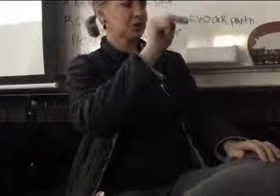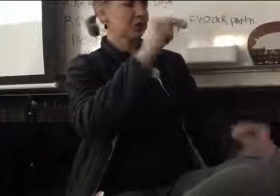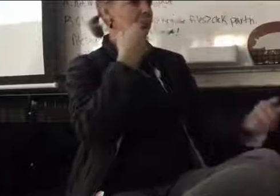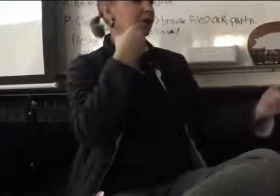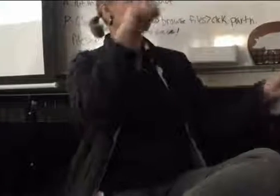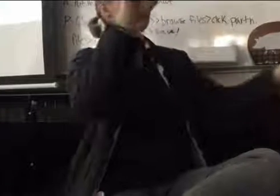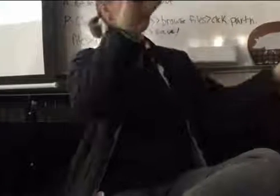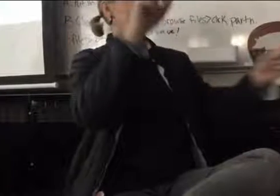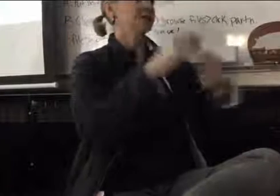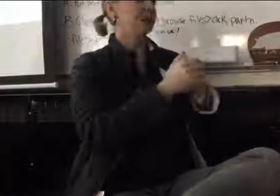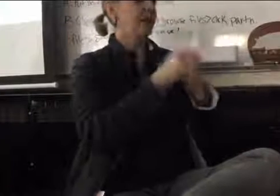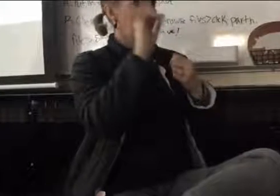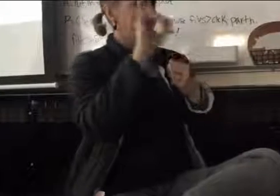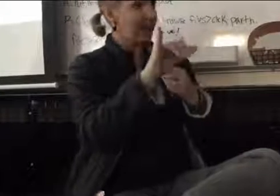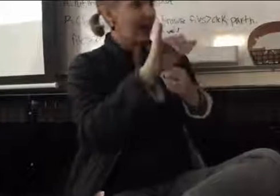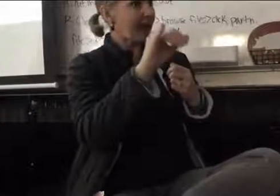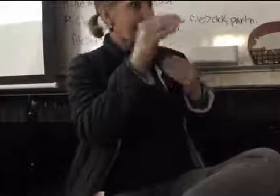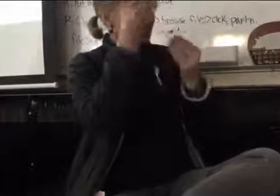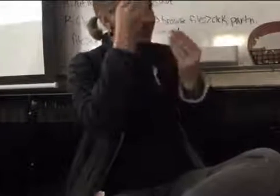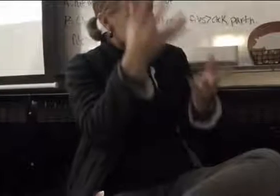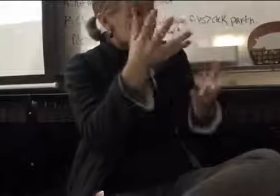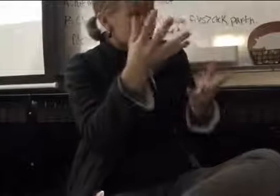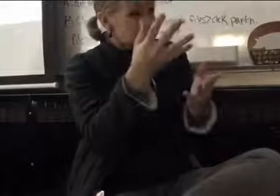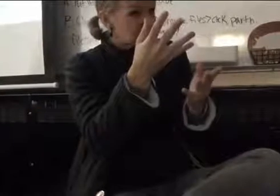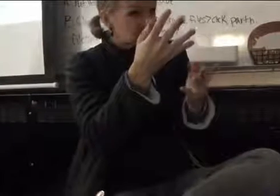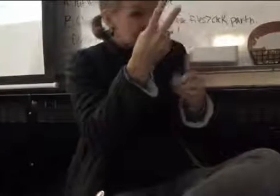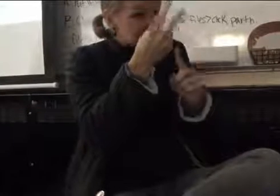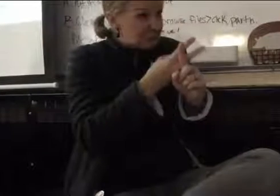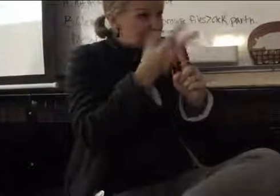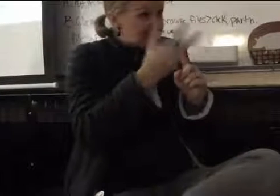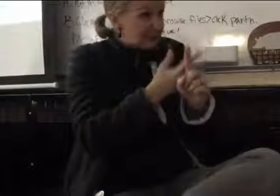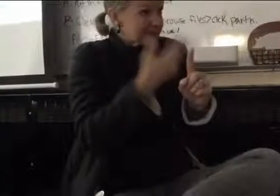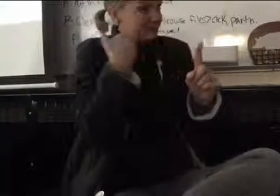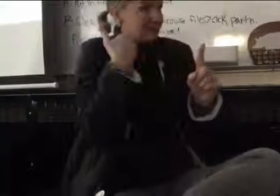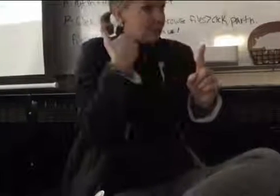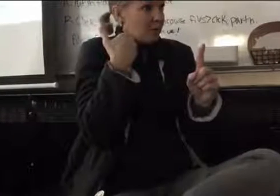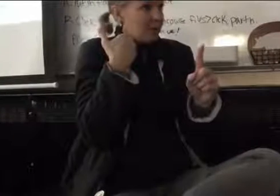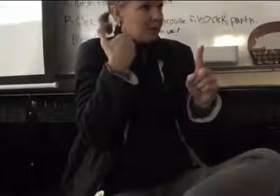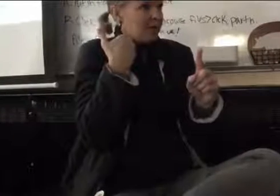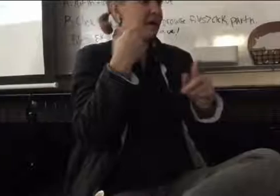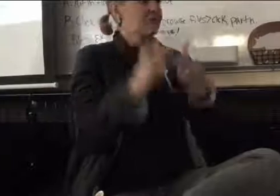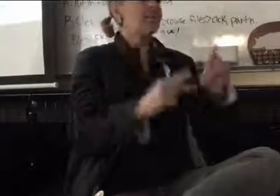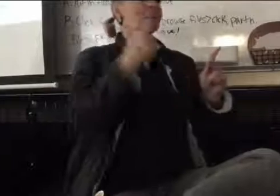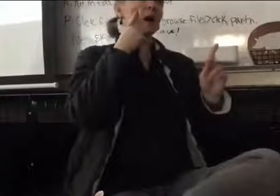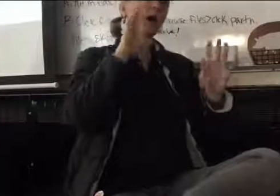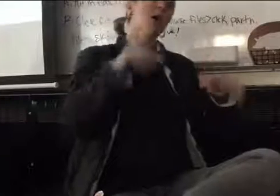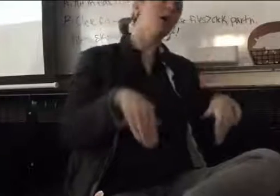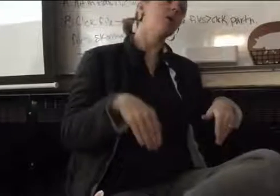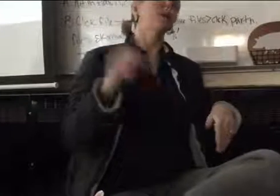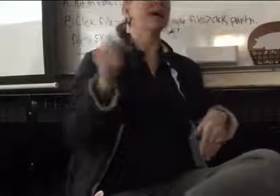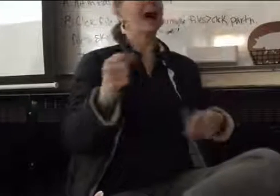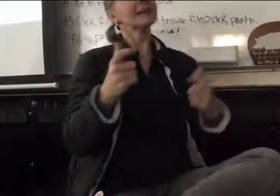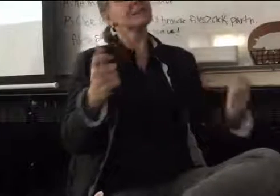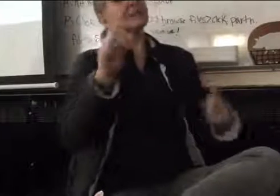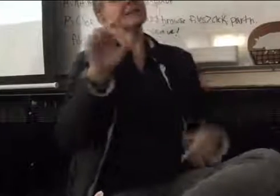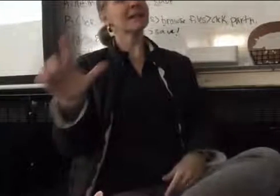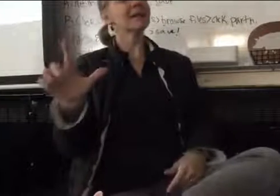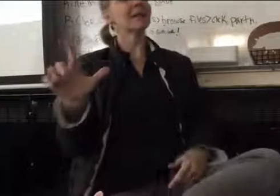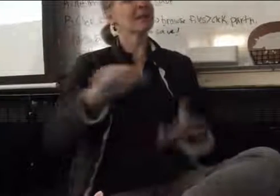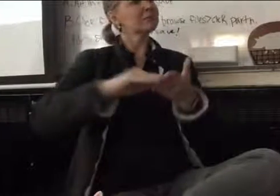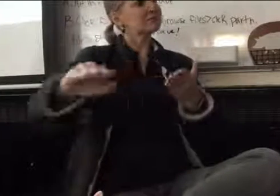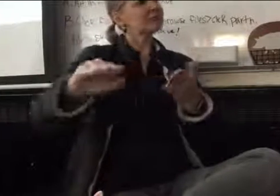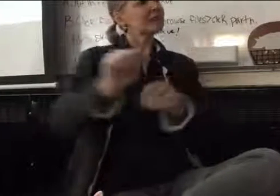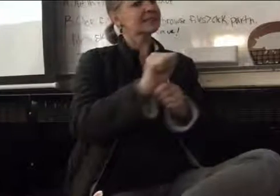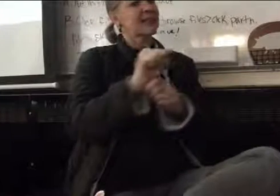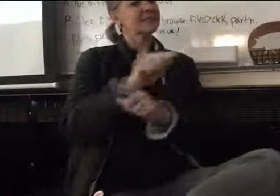The Emancipation Proclamation was issued only a few months before the Gettysburg Address. People kind of thought, yeah, it's a big deal, but is